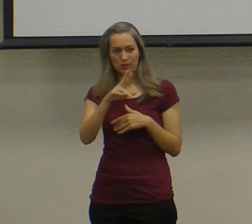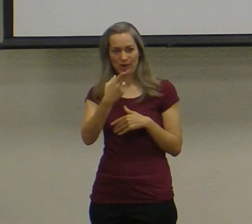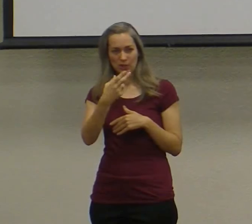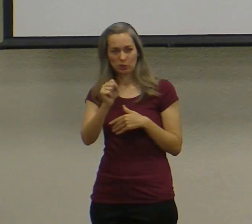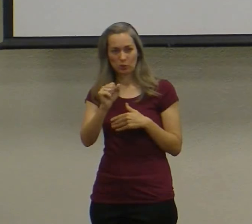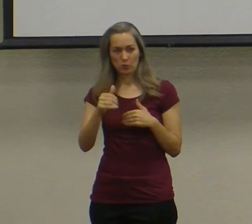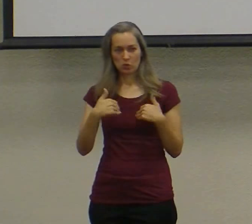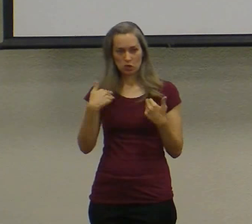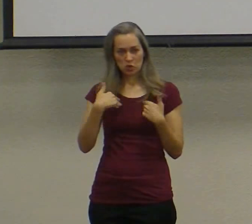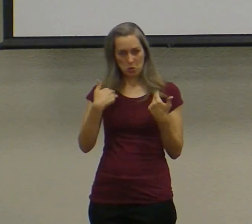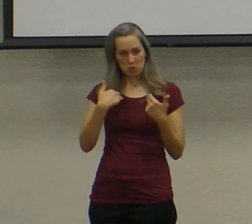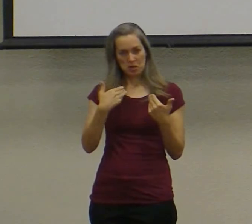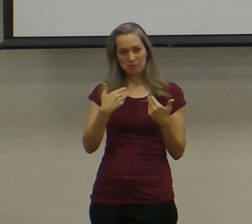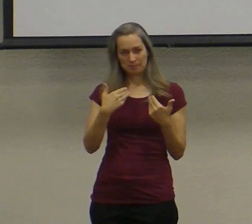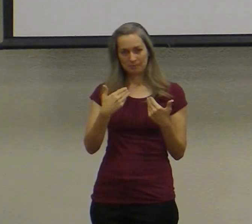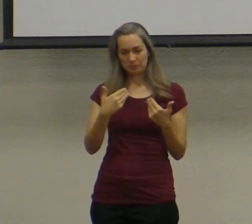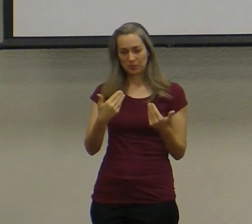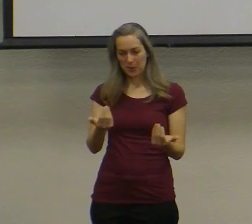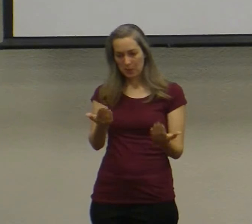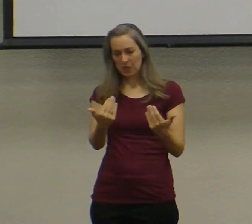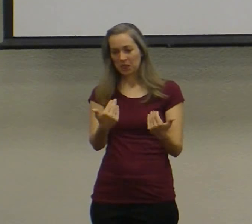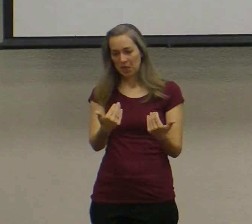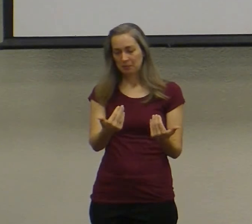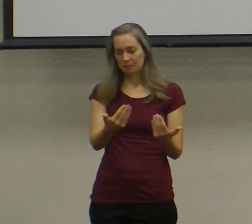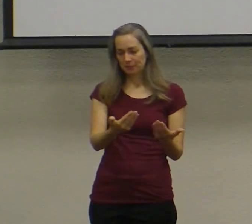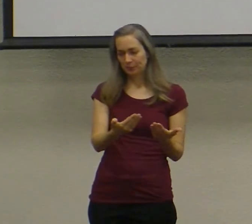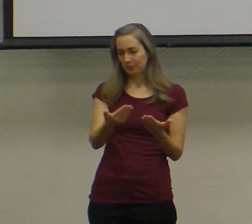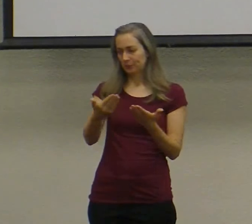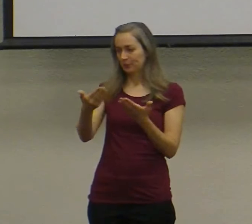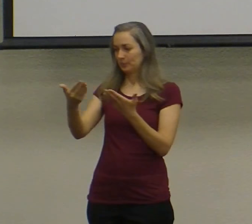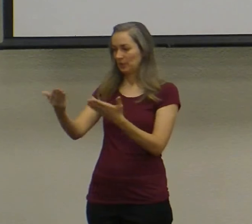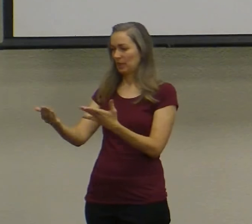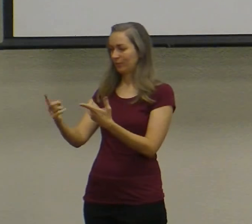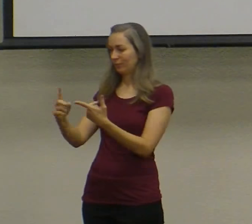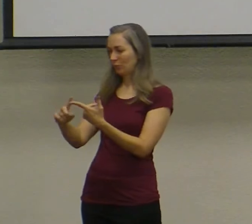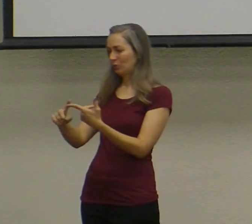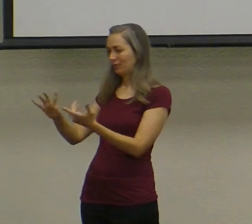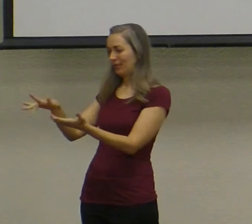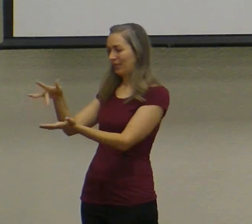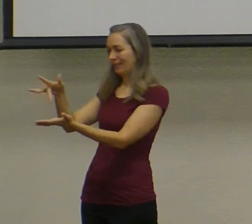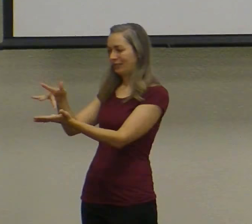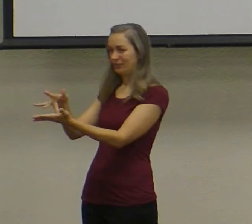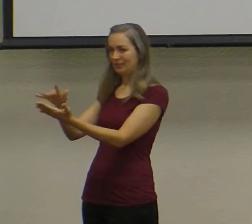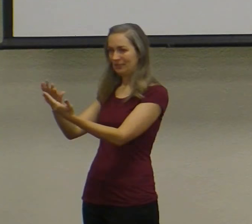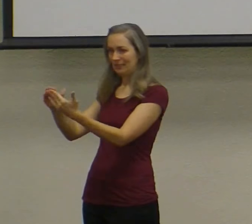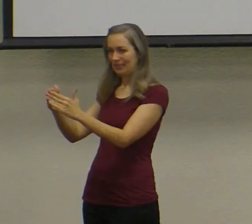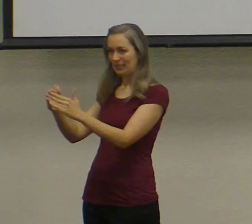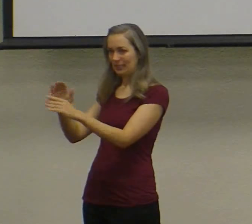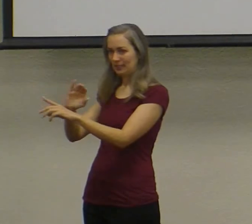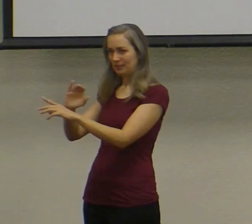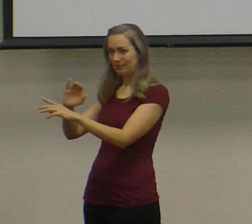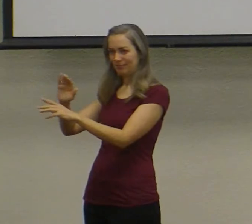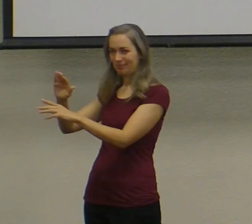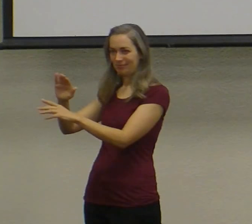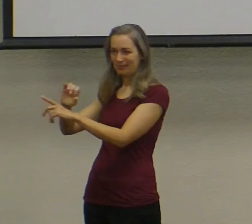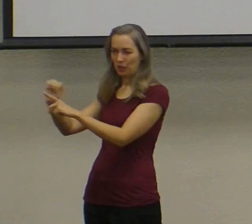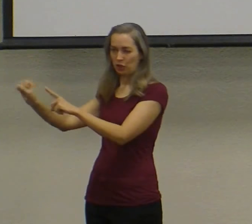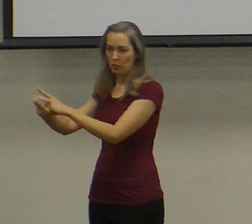situations, situations where it's people maybe not from their dynamic, right? And so we got a chance to